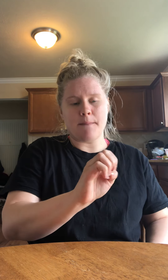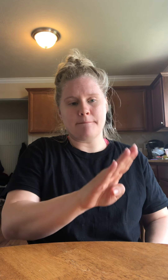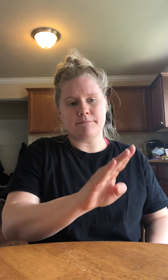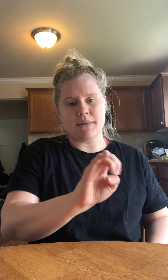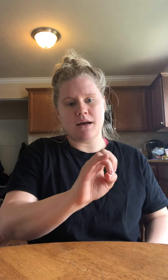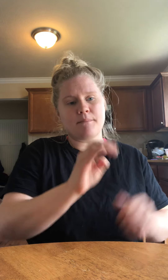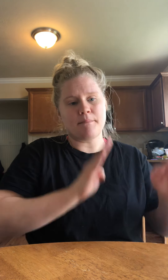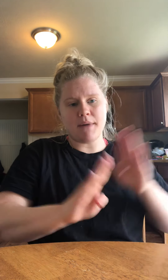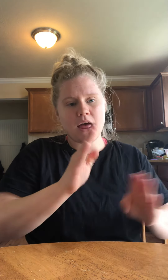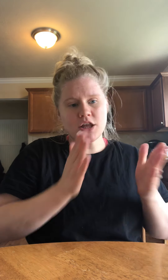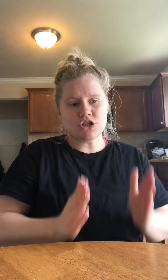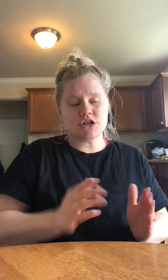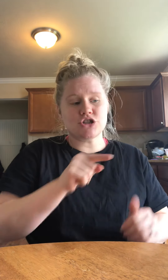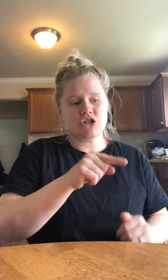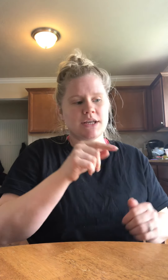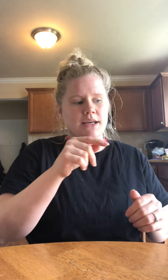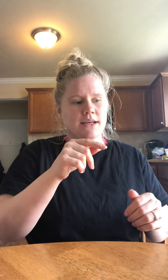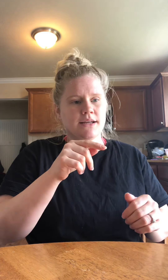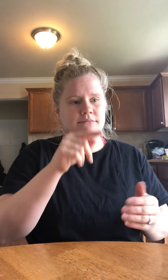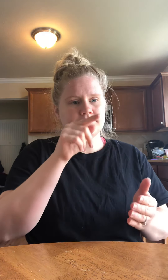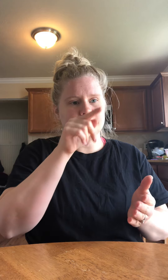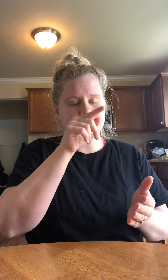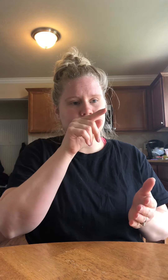You would say, Marta